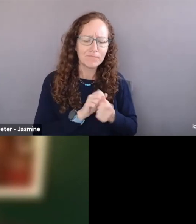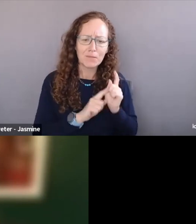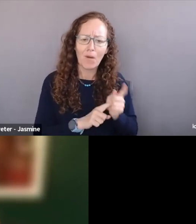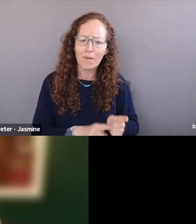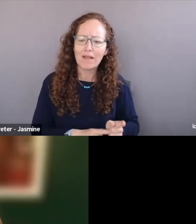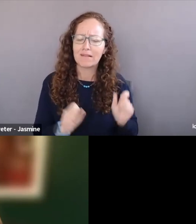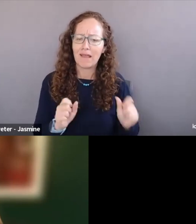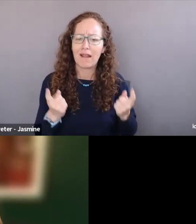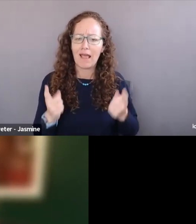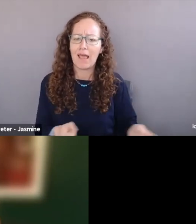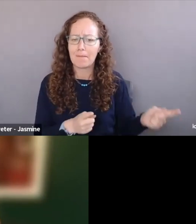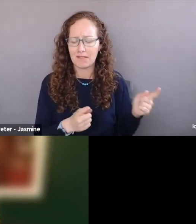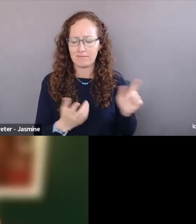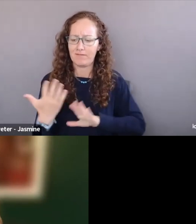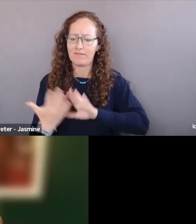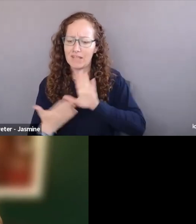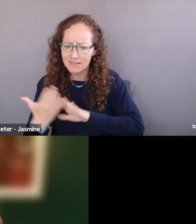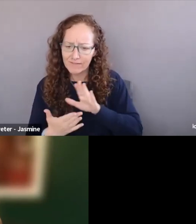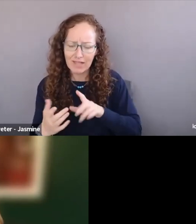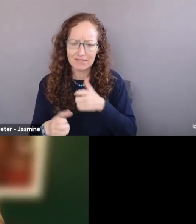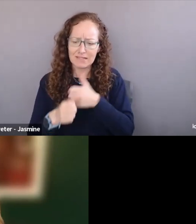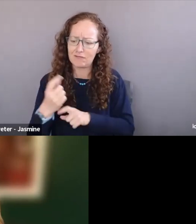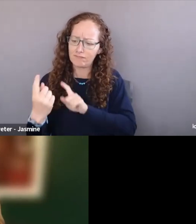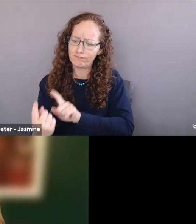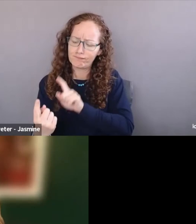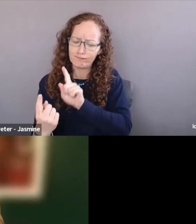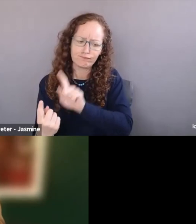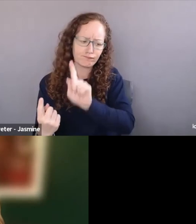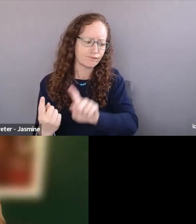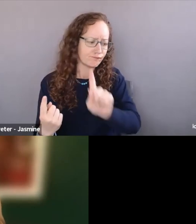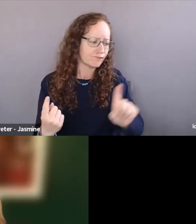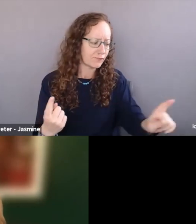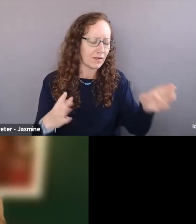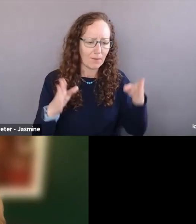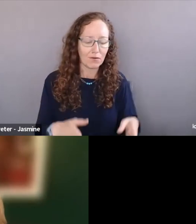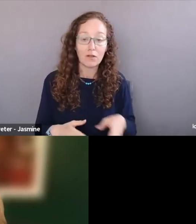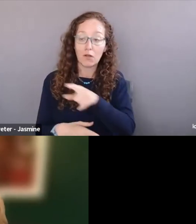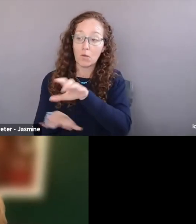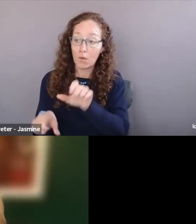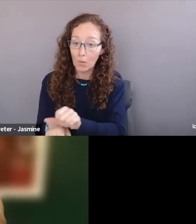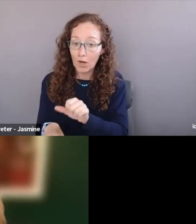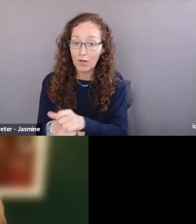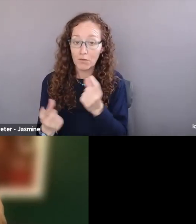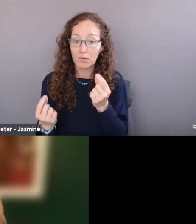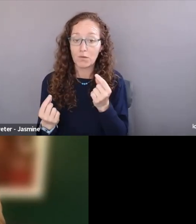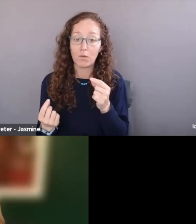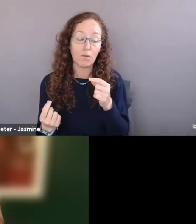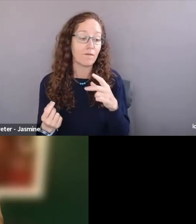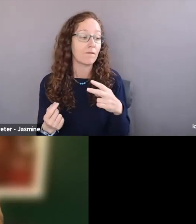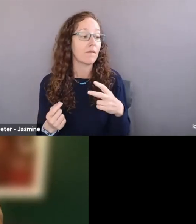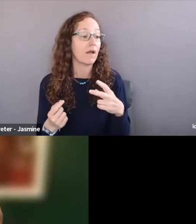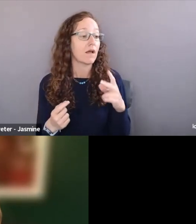at a time. And to take what you did, which was to take and remix the voices of New York City, you